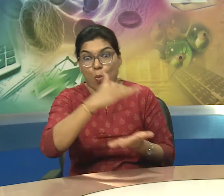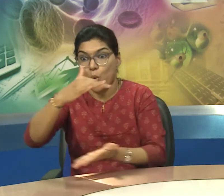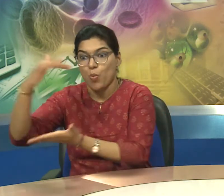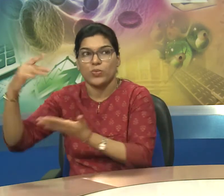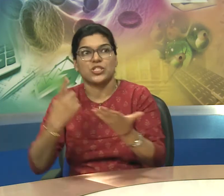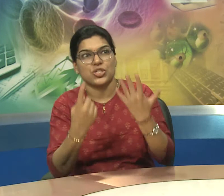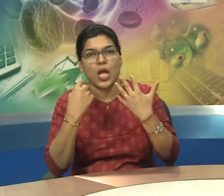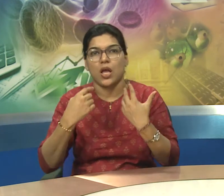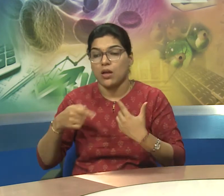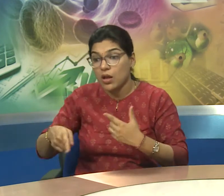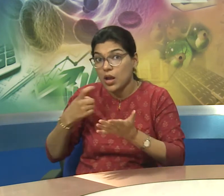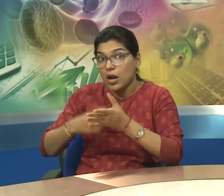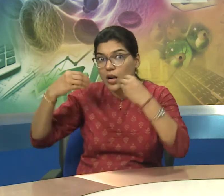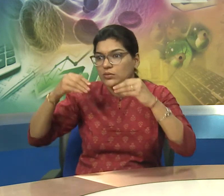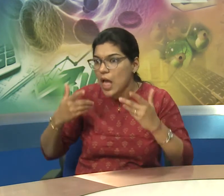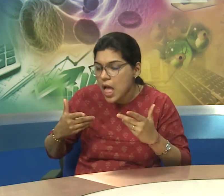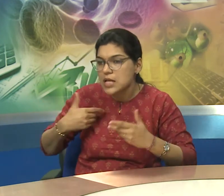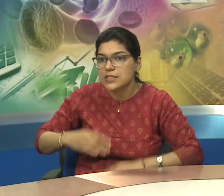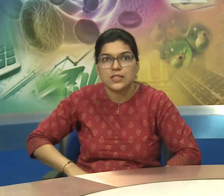seen to be located